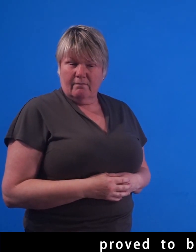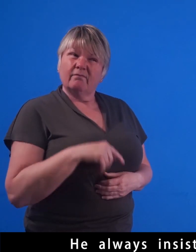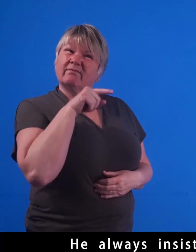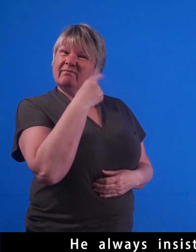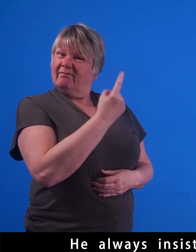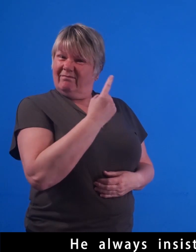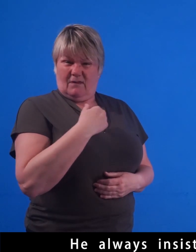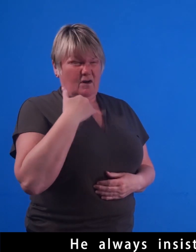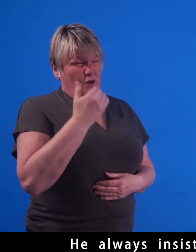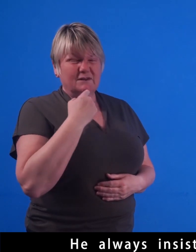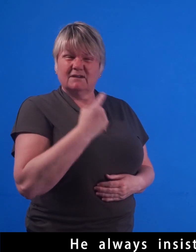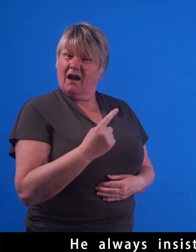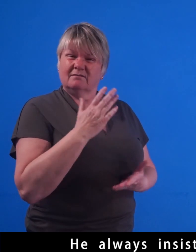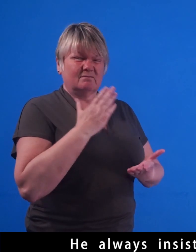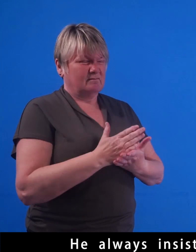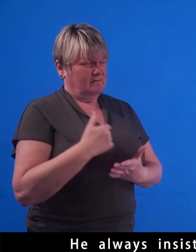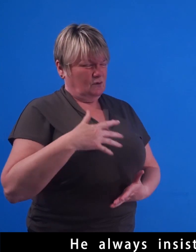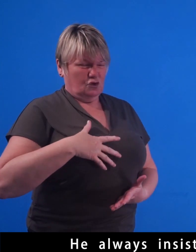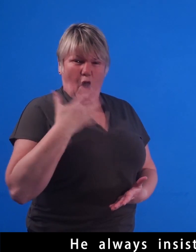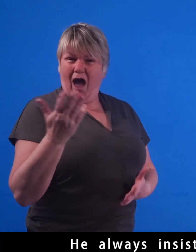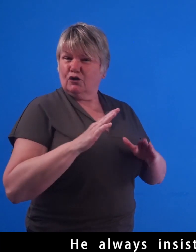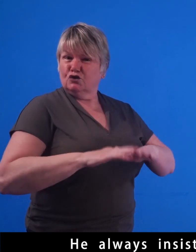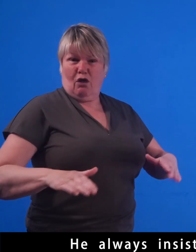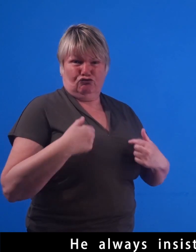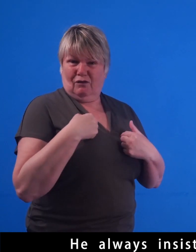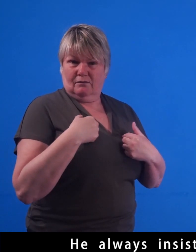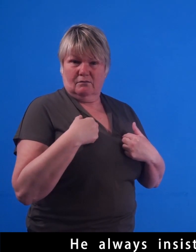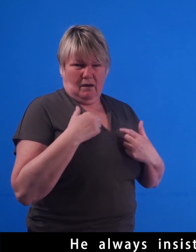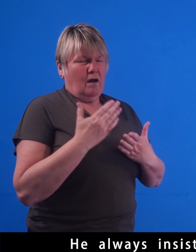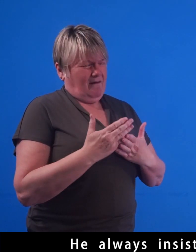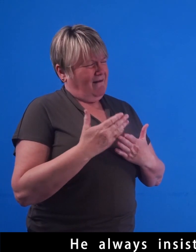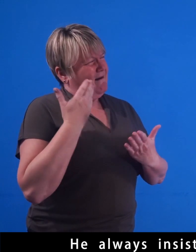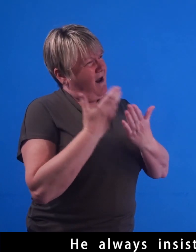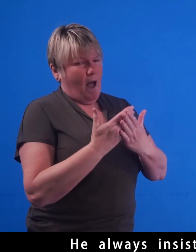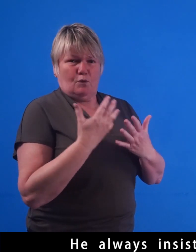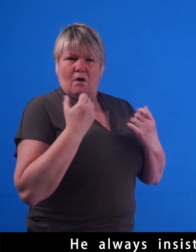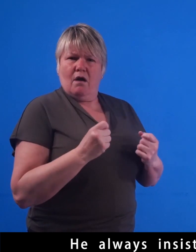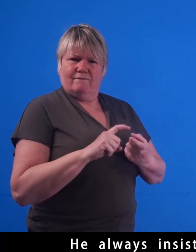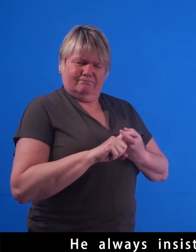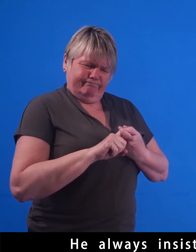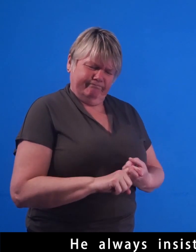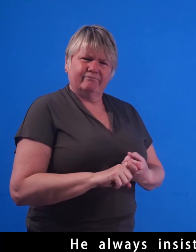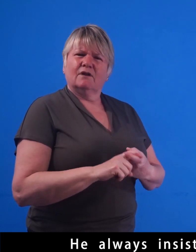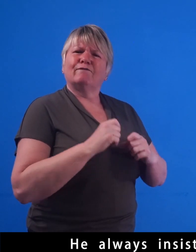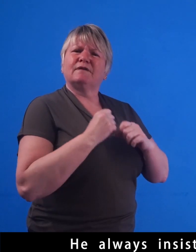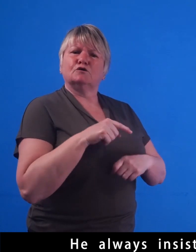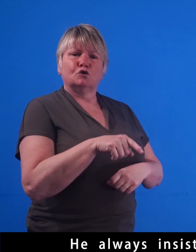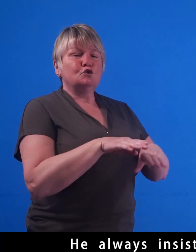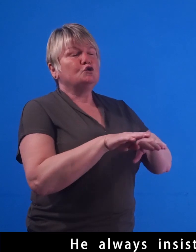He always insisted he didn't like children and claimed to have a rooted conviction